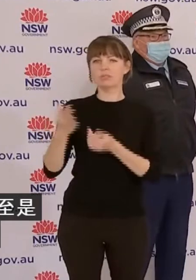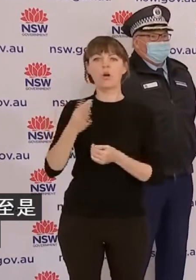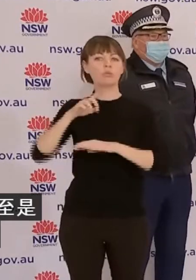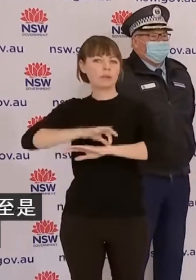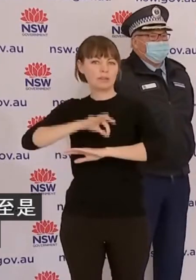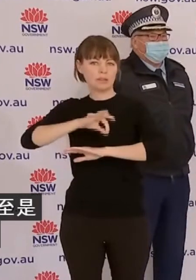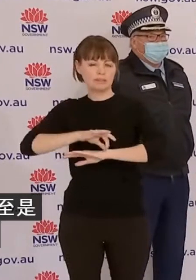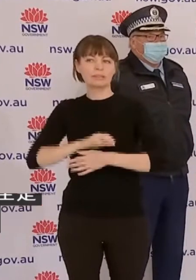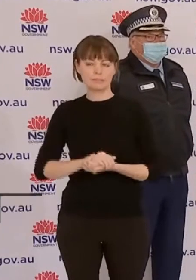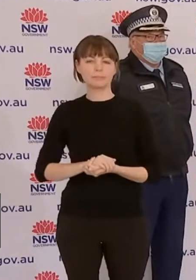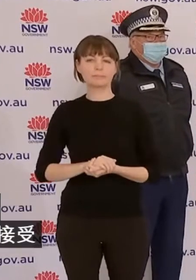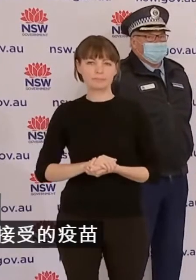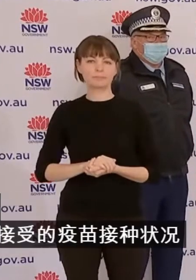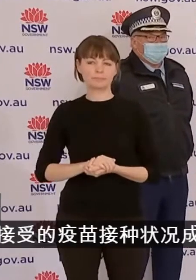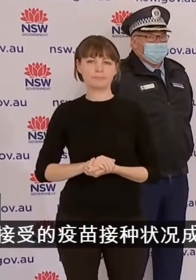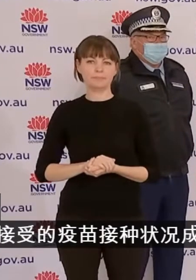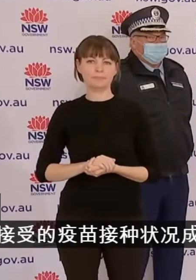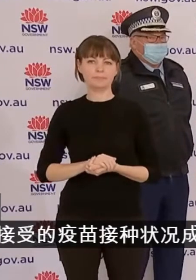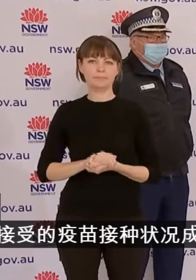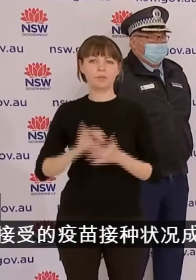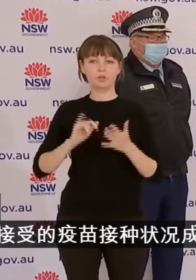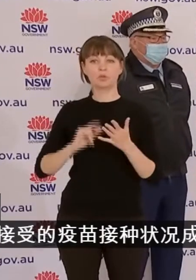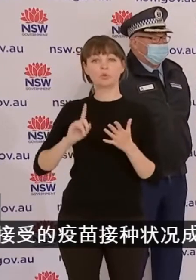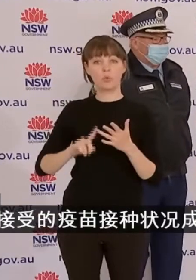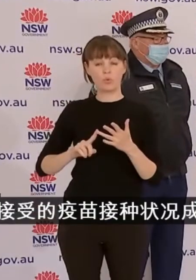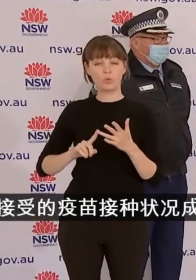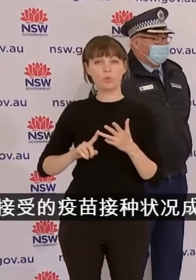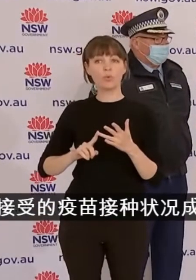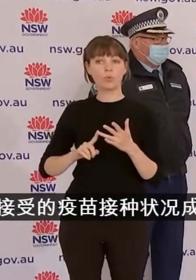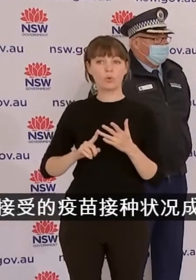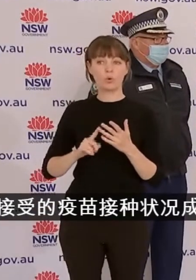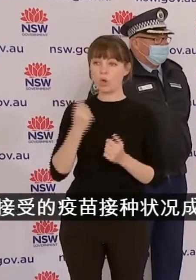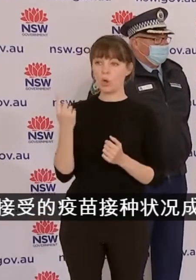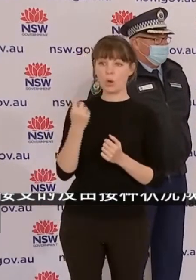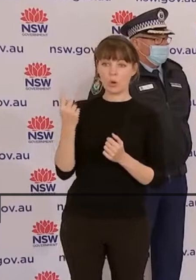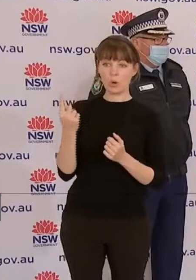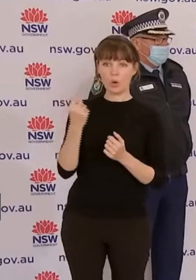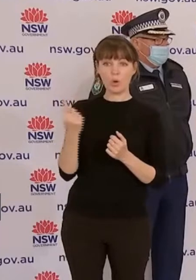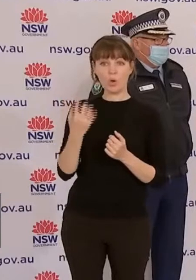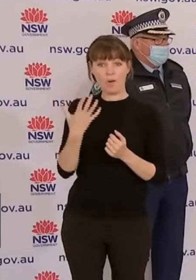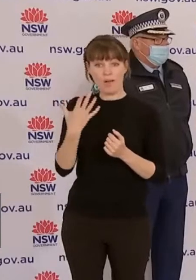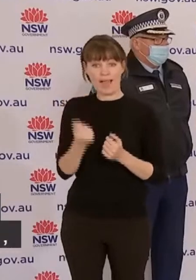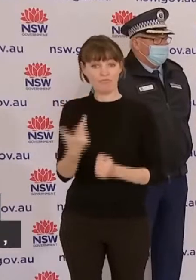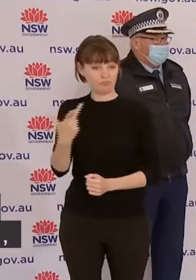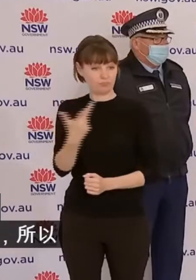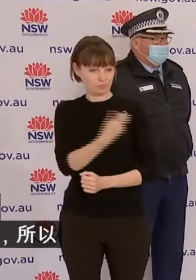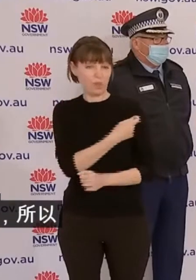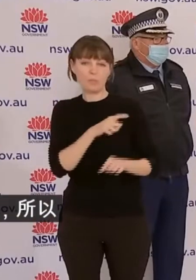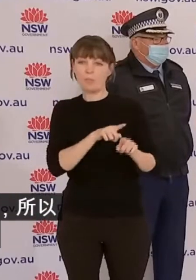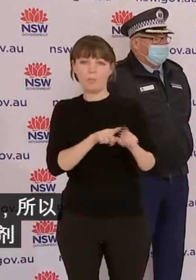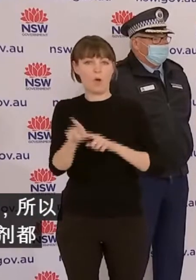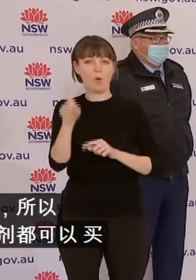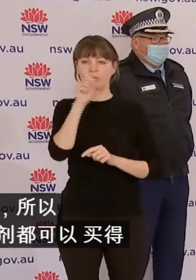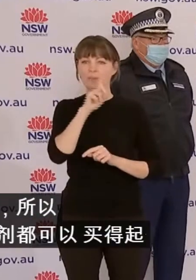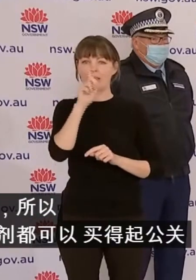expected, proportionate to vaccination status, those people not to be in ICU with the one dose. So even